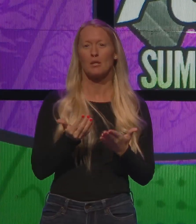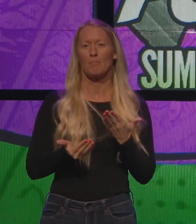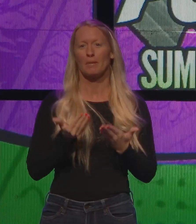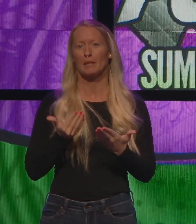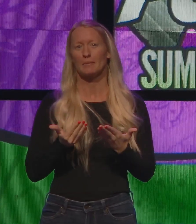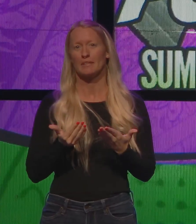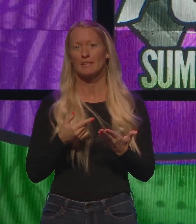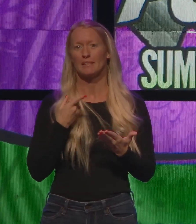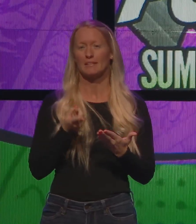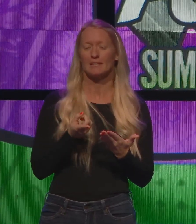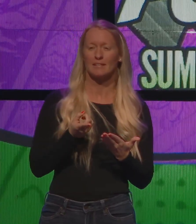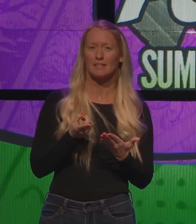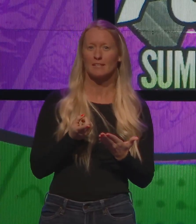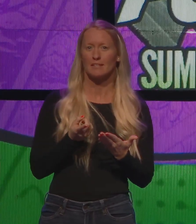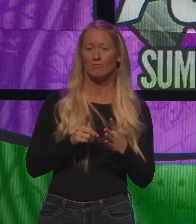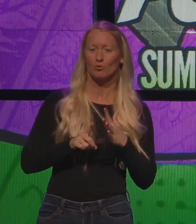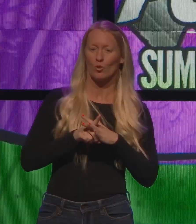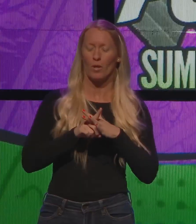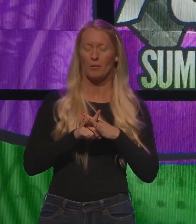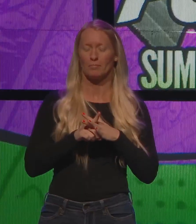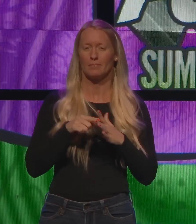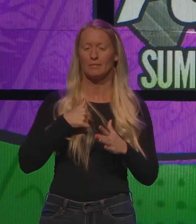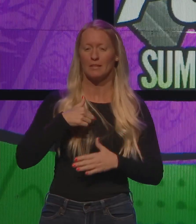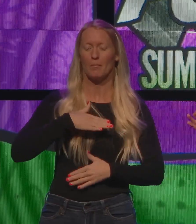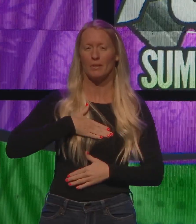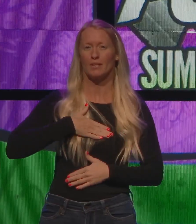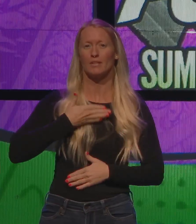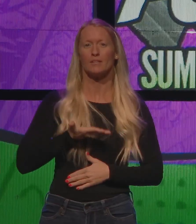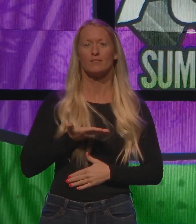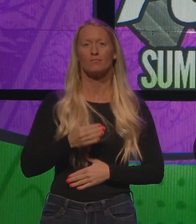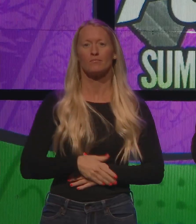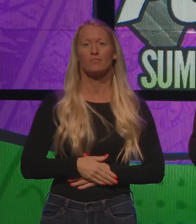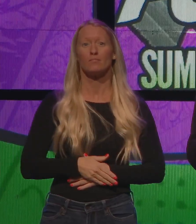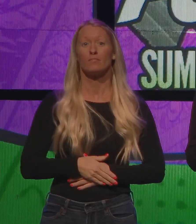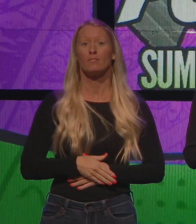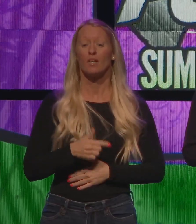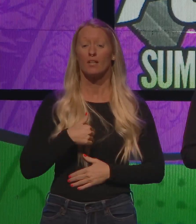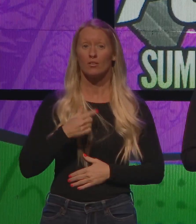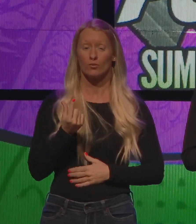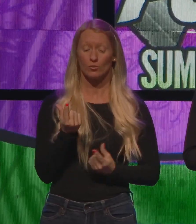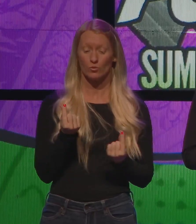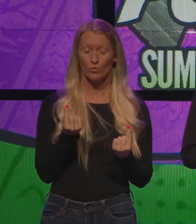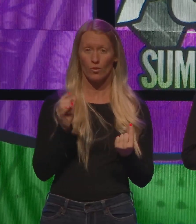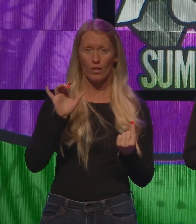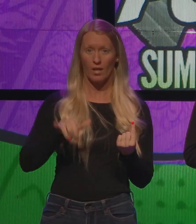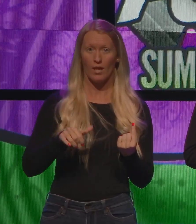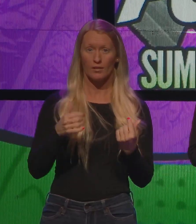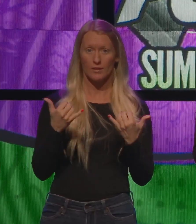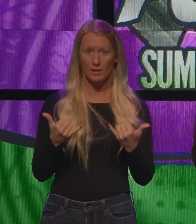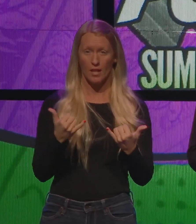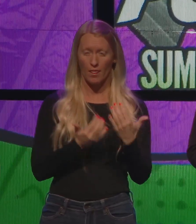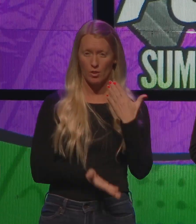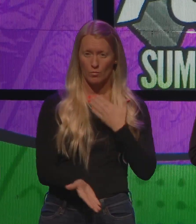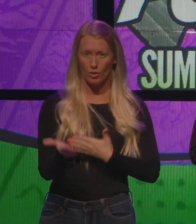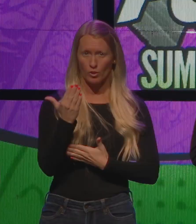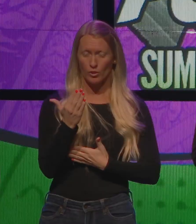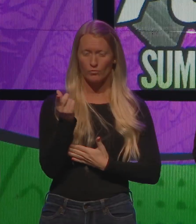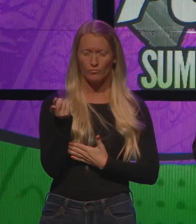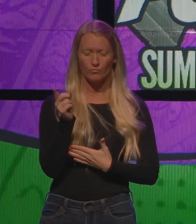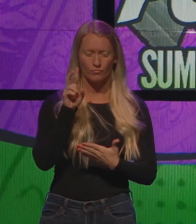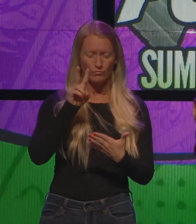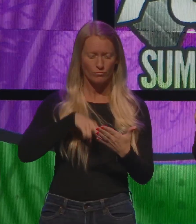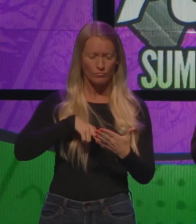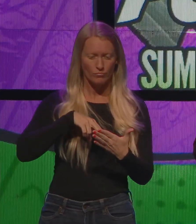I admit. So let's do that, right? Let's together this morning, let's look at some of the wisdom that Scripture has handed